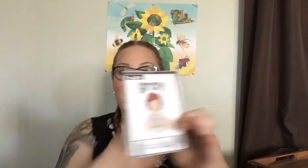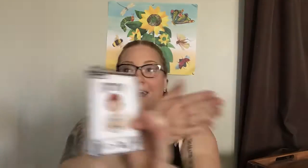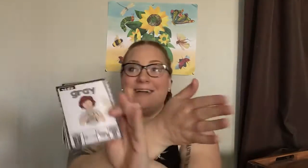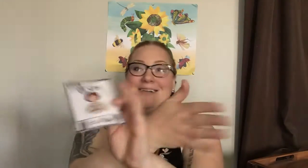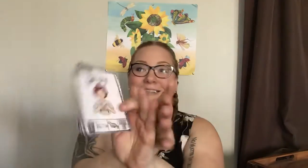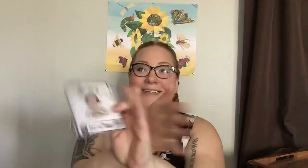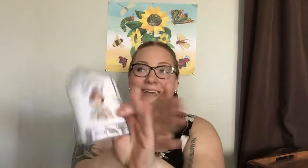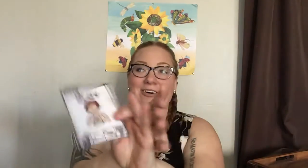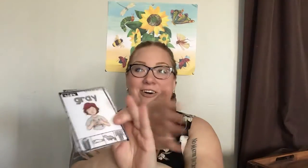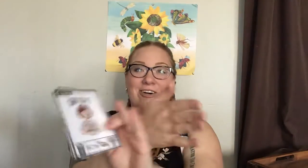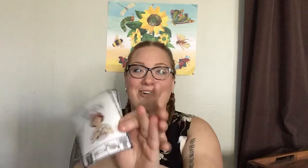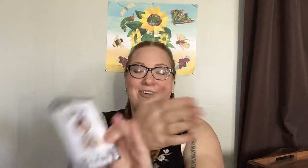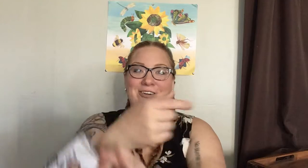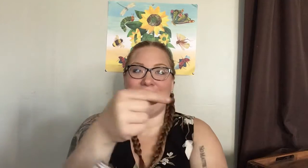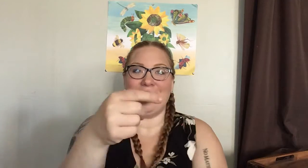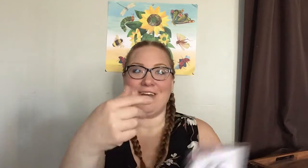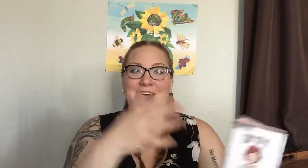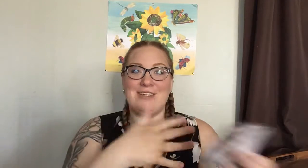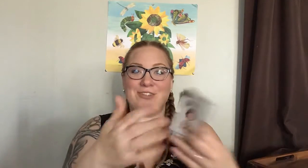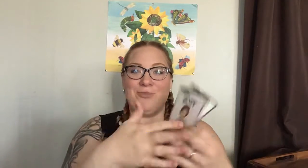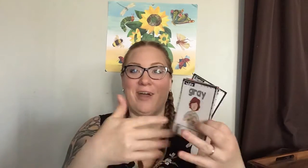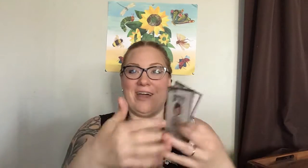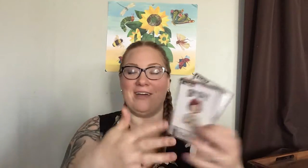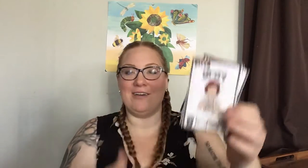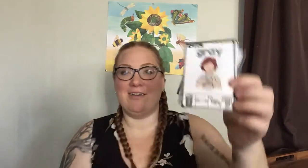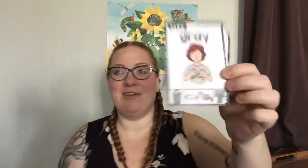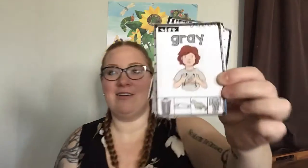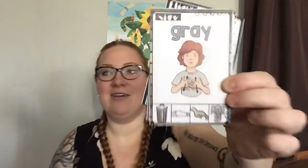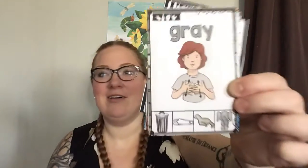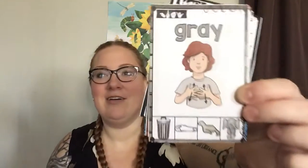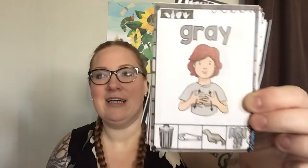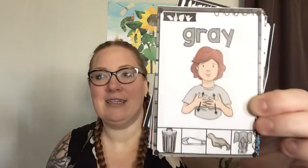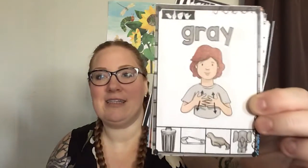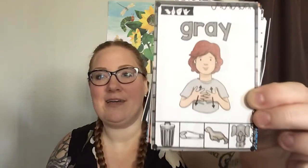And a seal is gray. See?